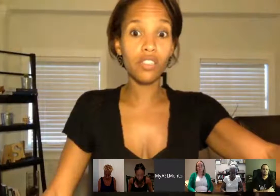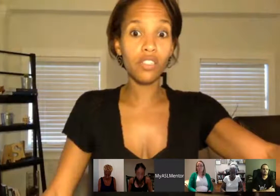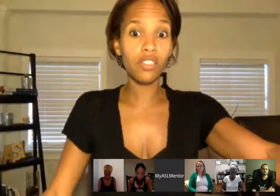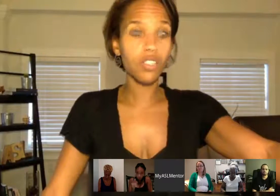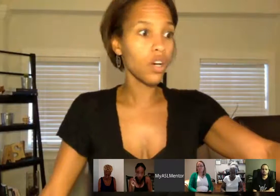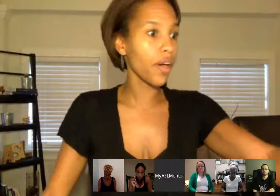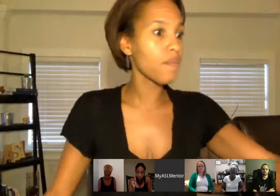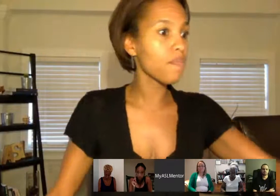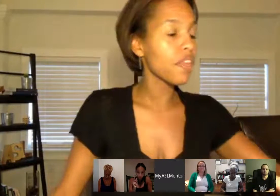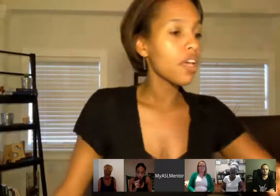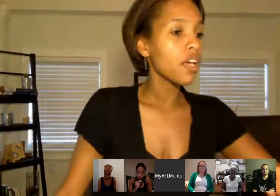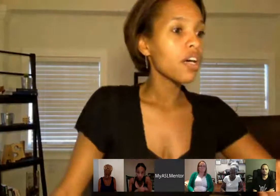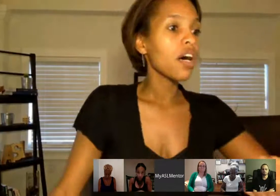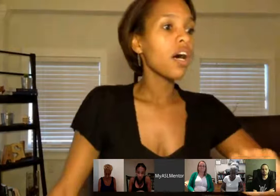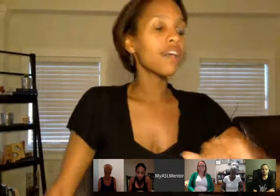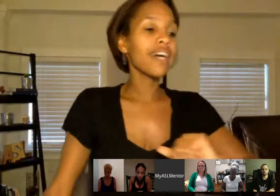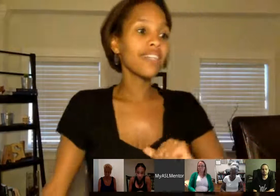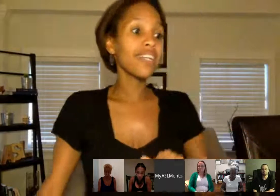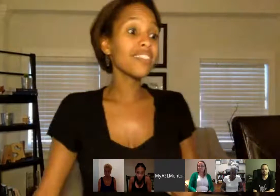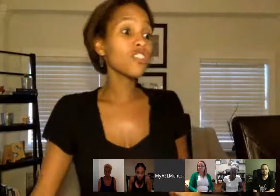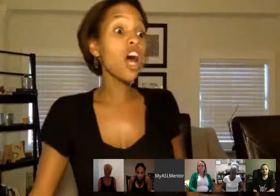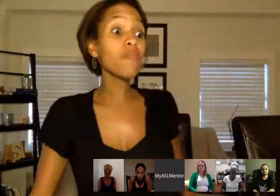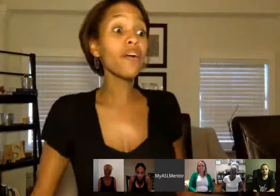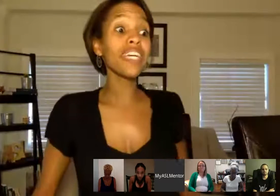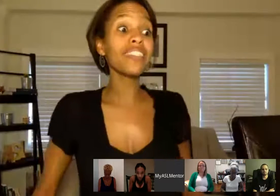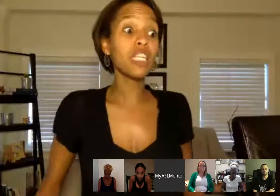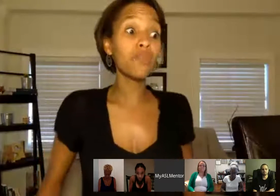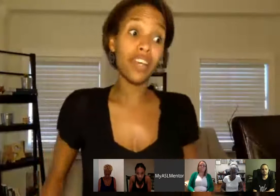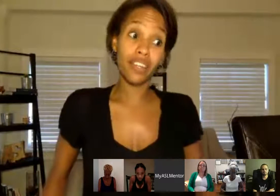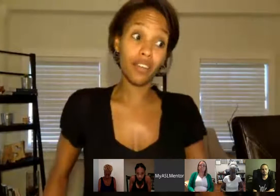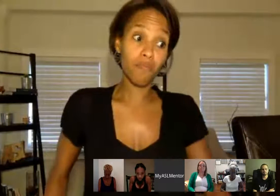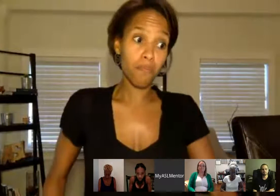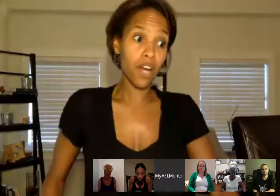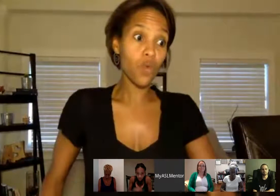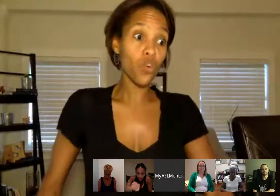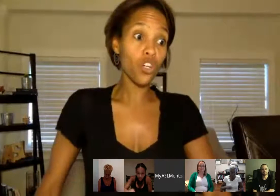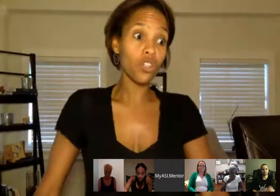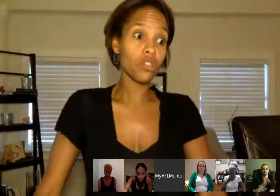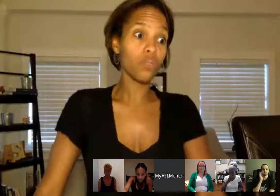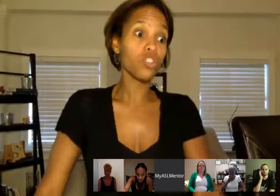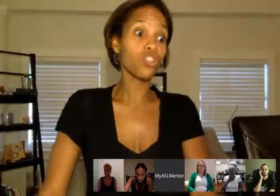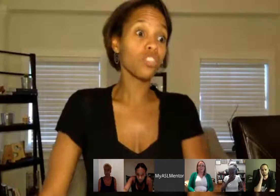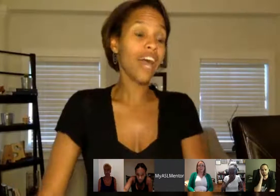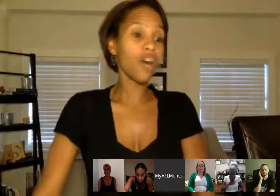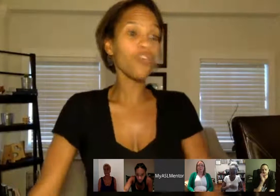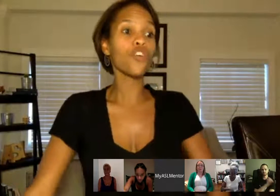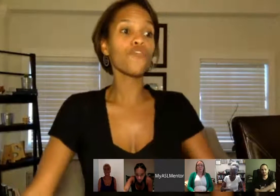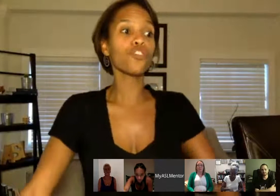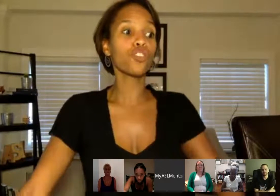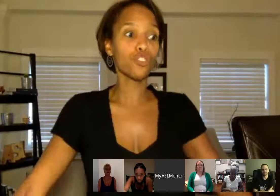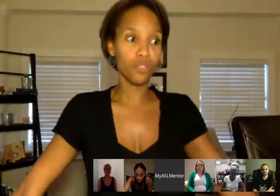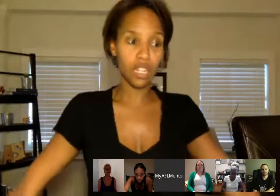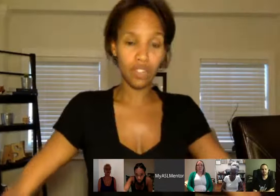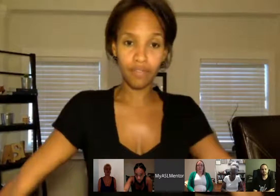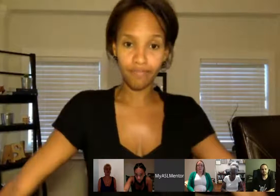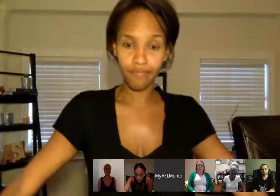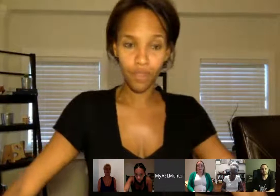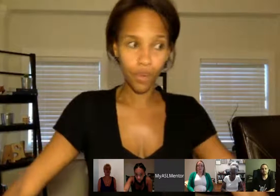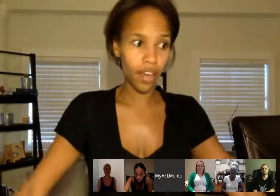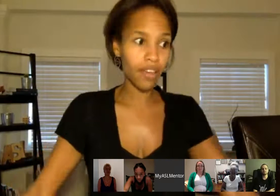Questions? Okay. Next sentence is talk about intimidating. My work was just out there for